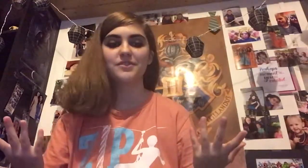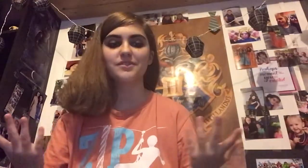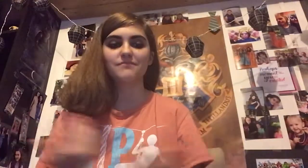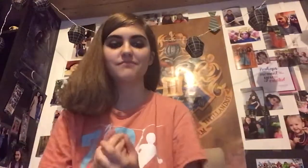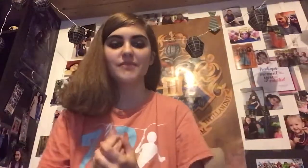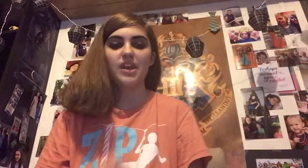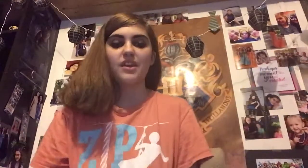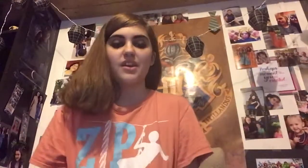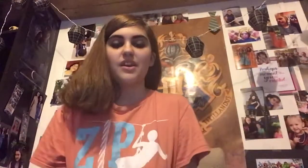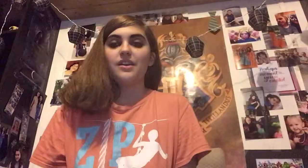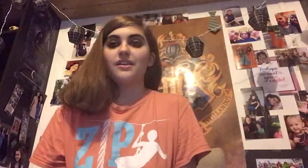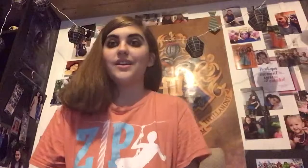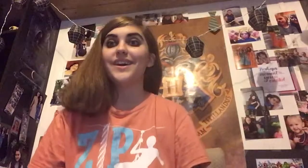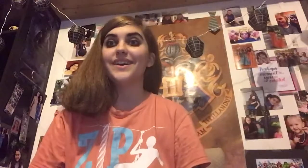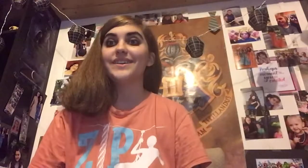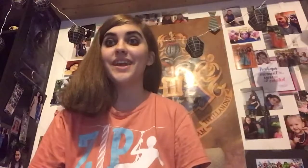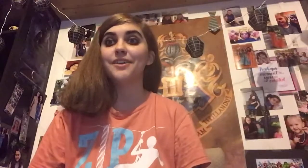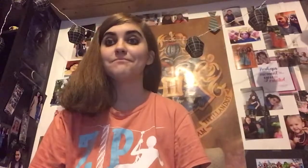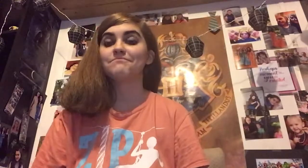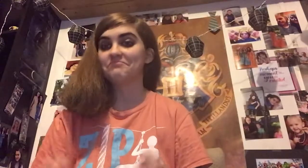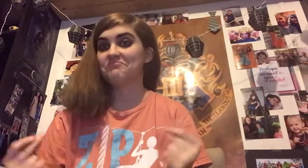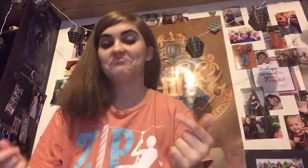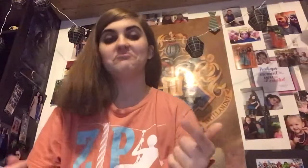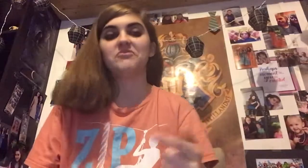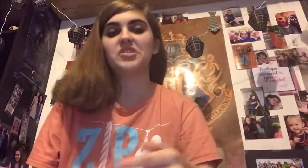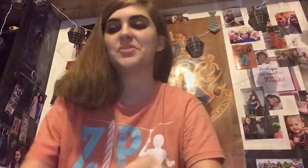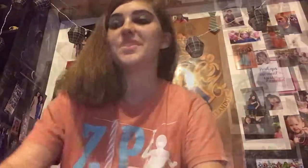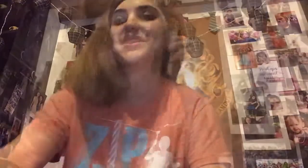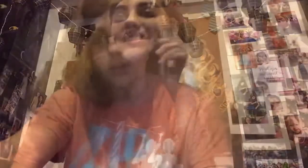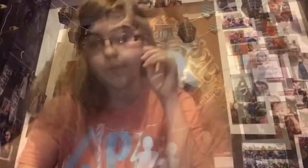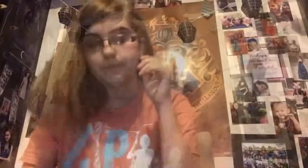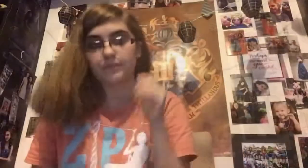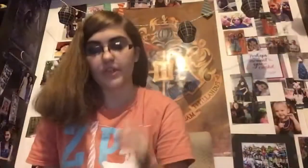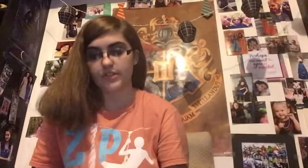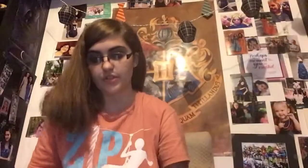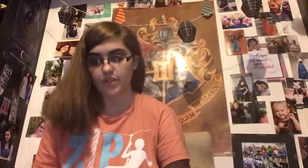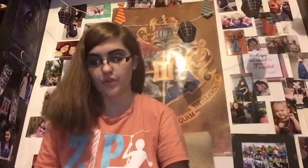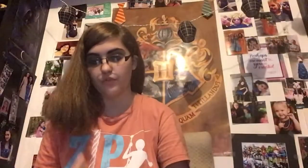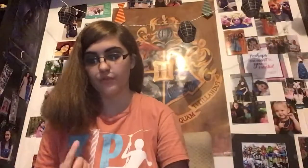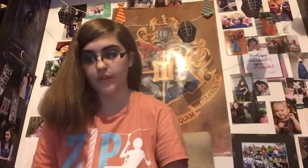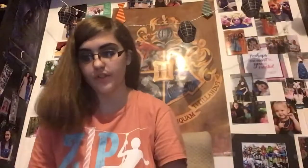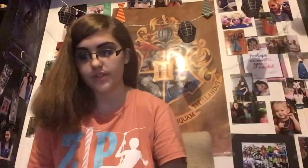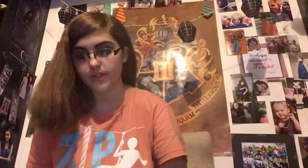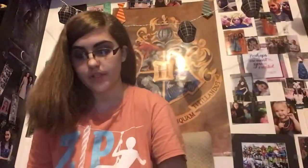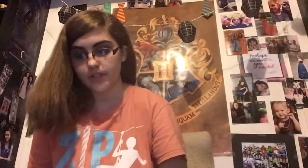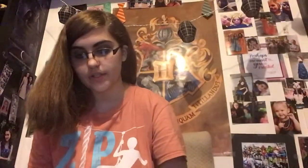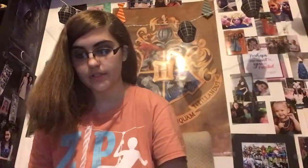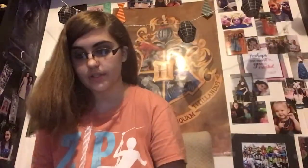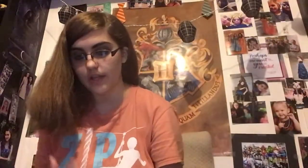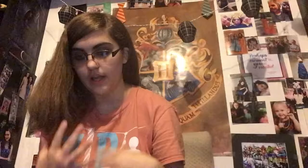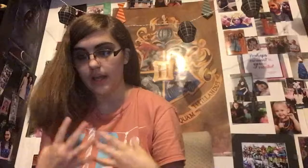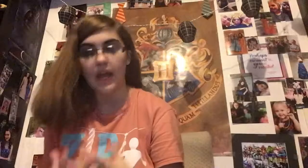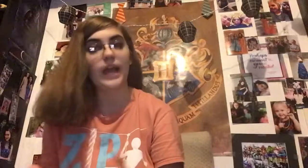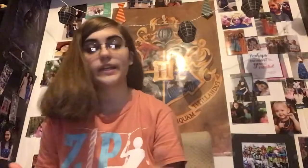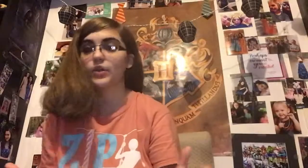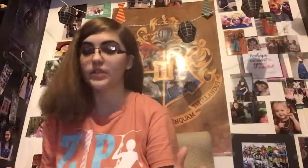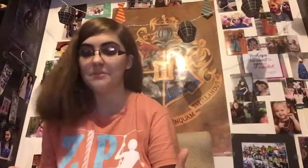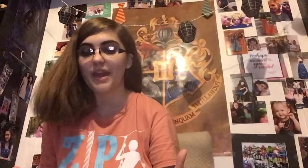videos. Yeah, let's do this. So first is I can only